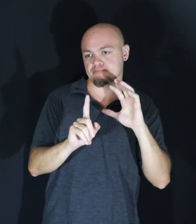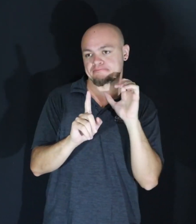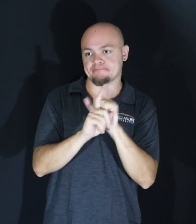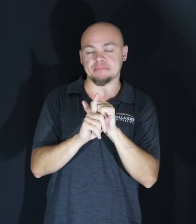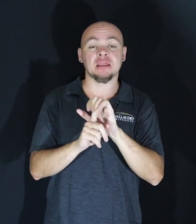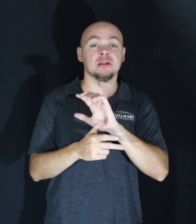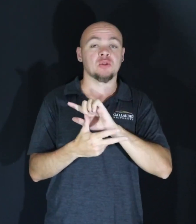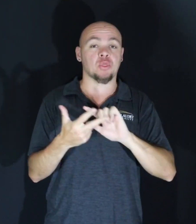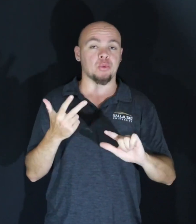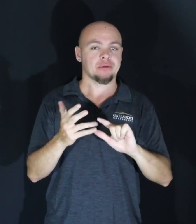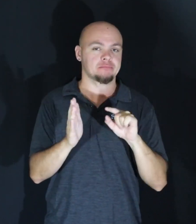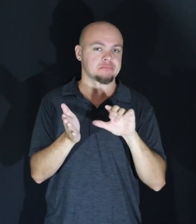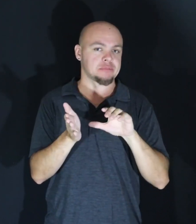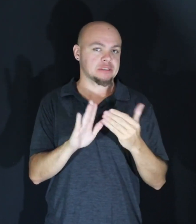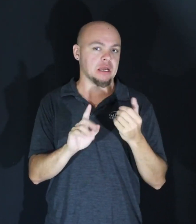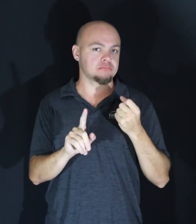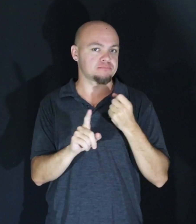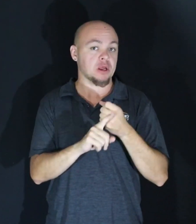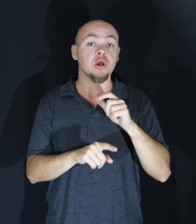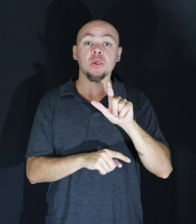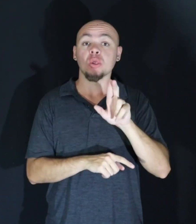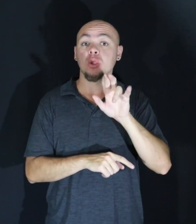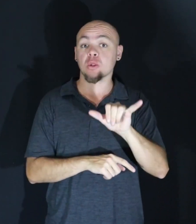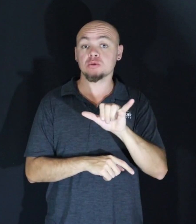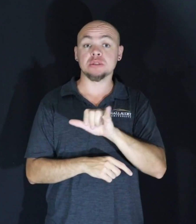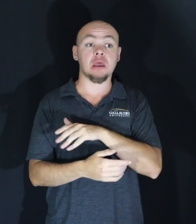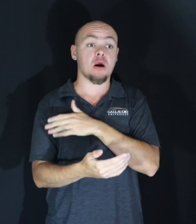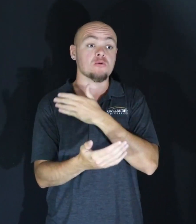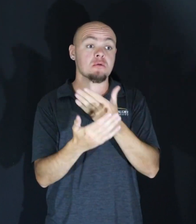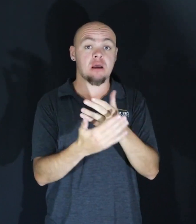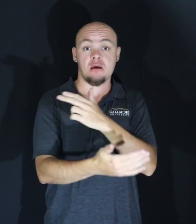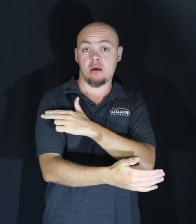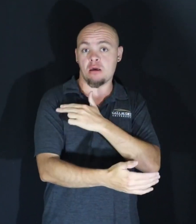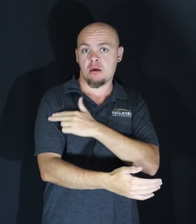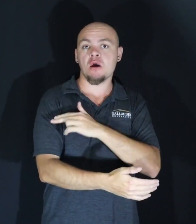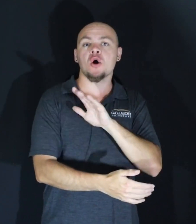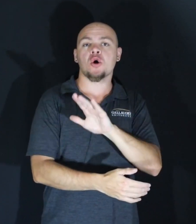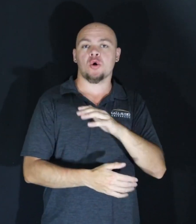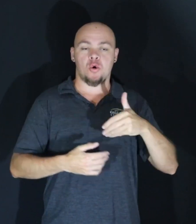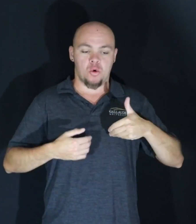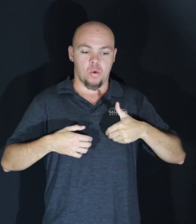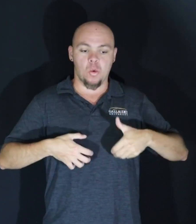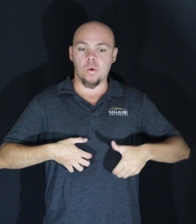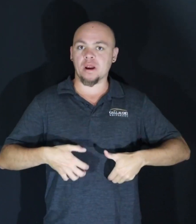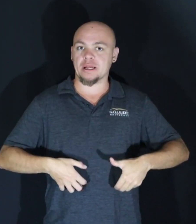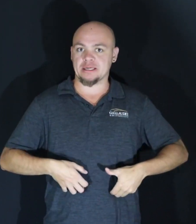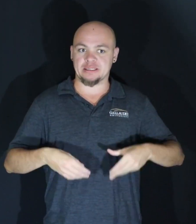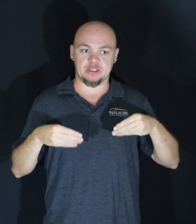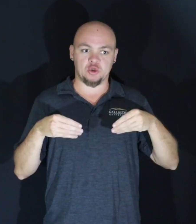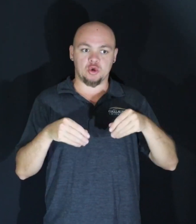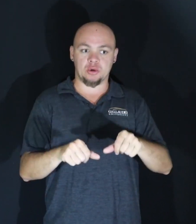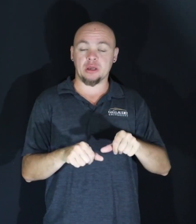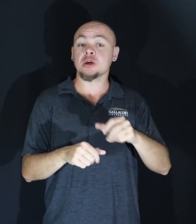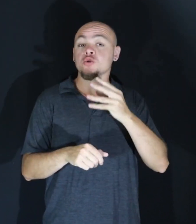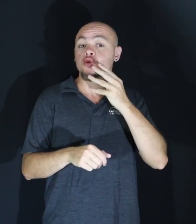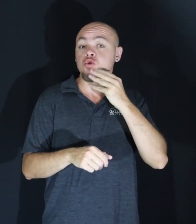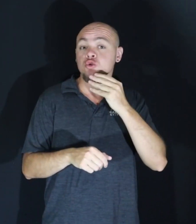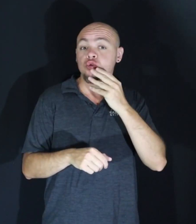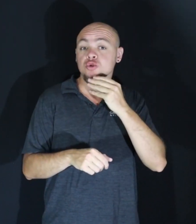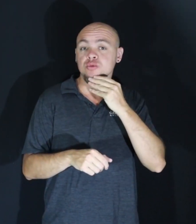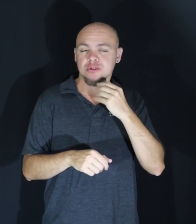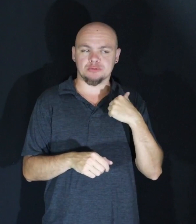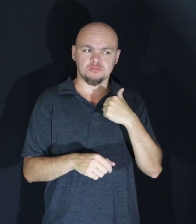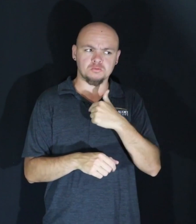immediately. Lucy made it to hospital and lived long enough to donate her organs. We are Jewish and funerals were arranged